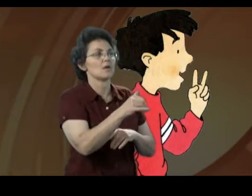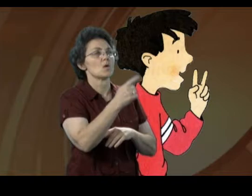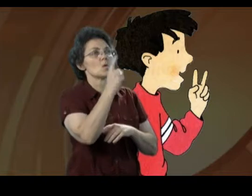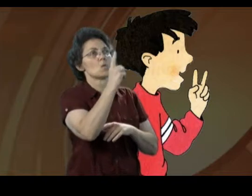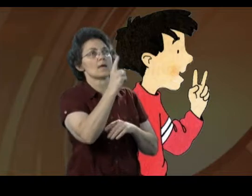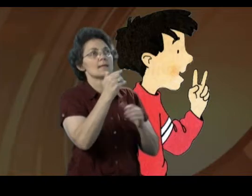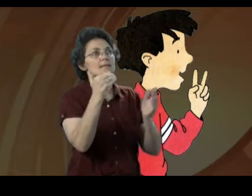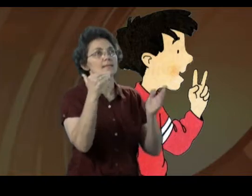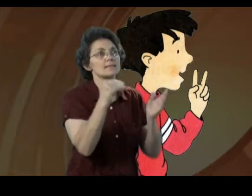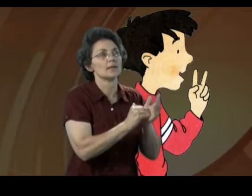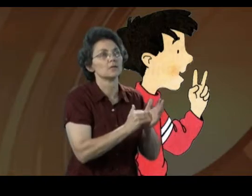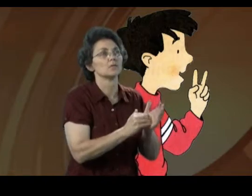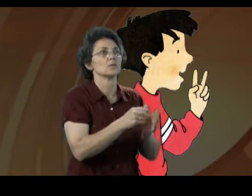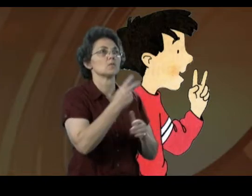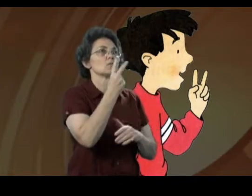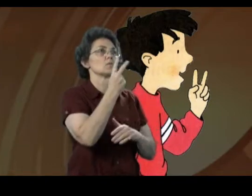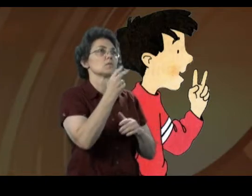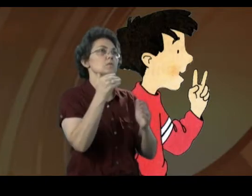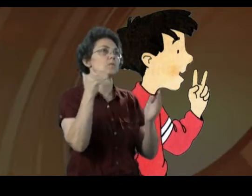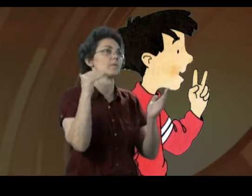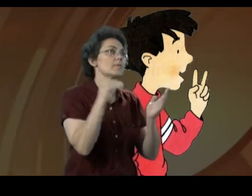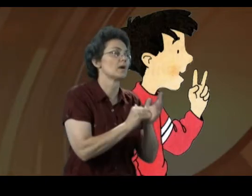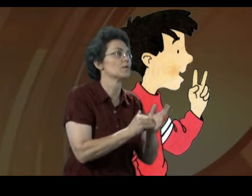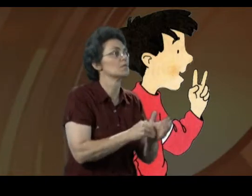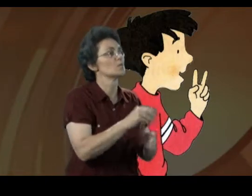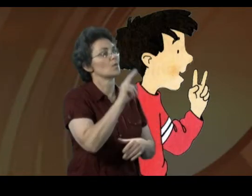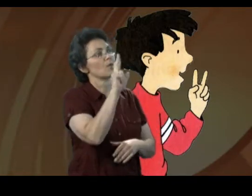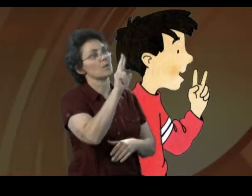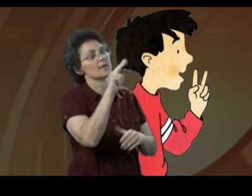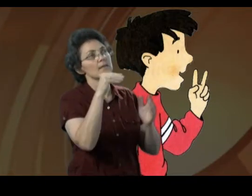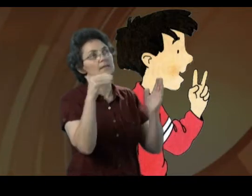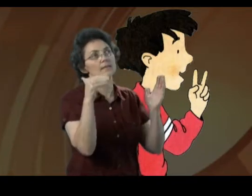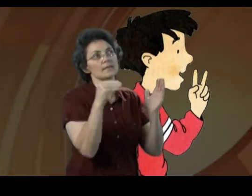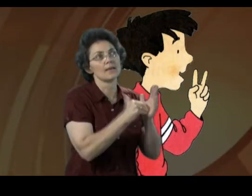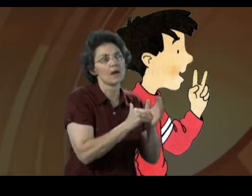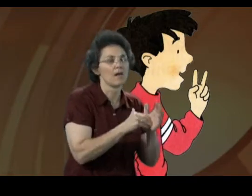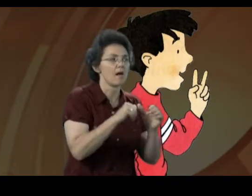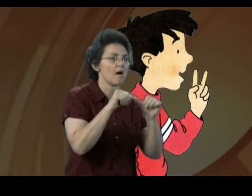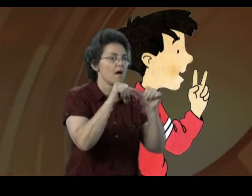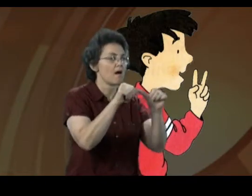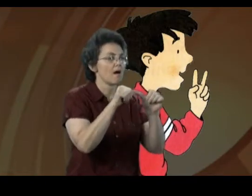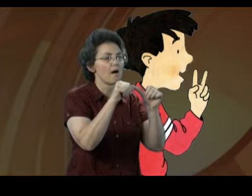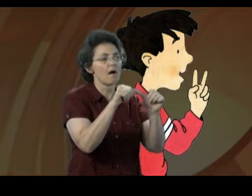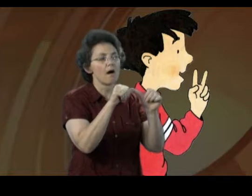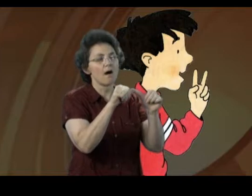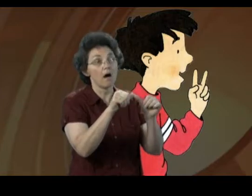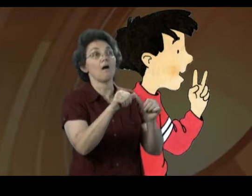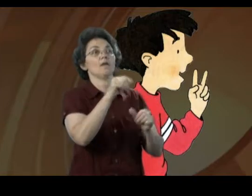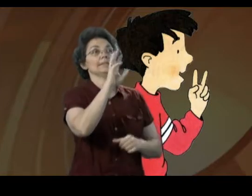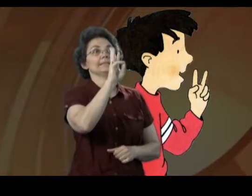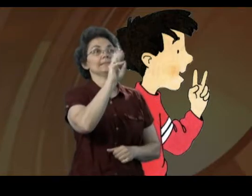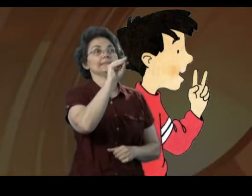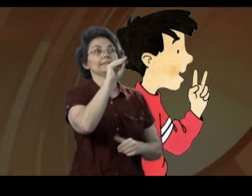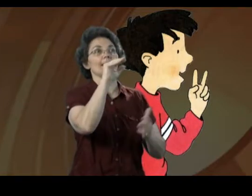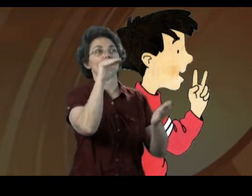"A minute is how long it takes to count 1 1,000, 2 1,000, all the way to 60 1,000.